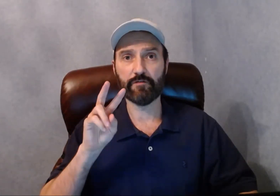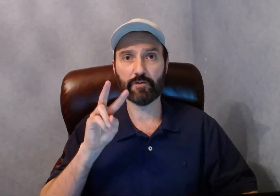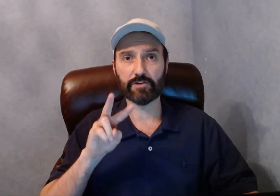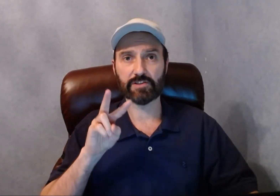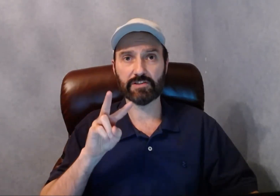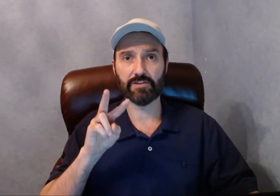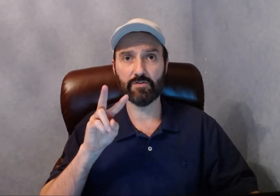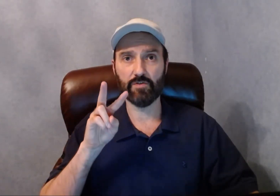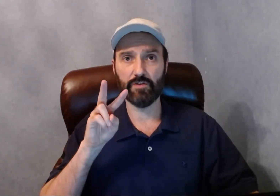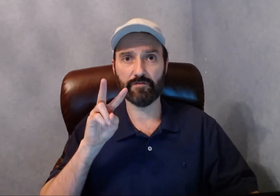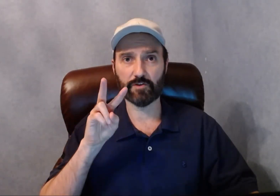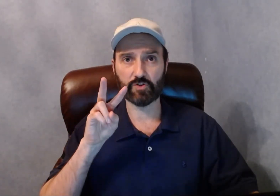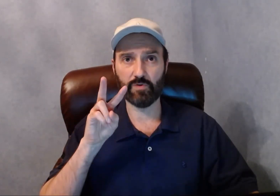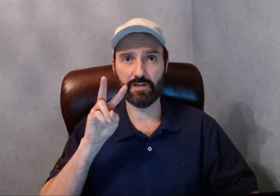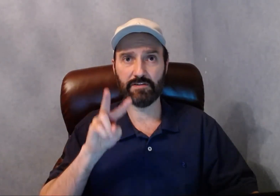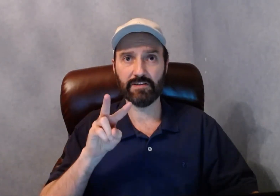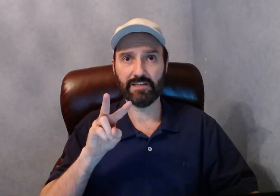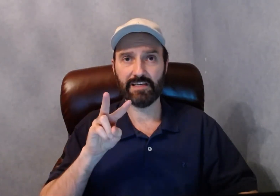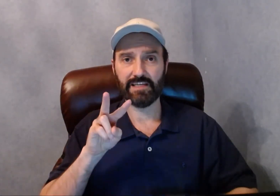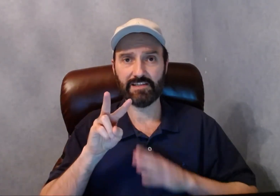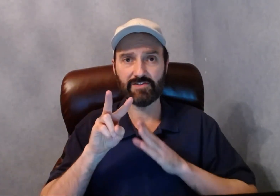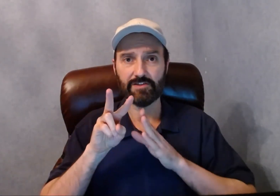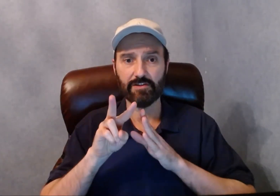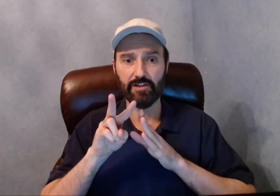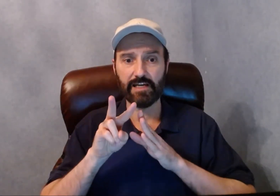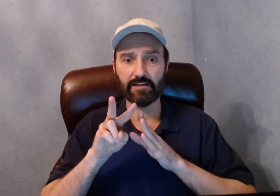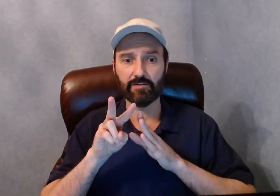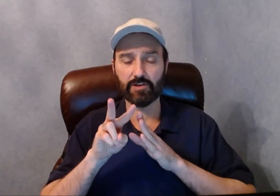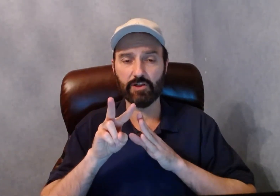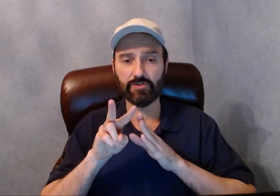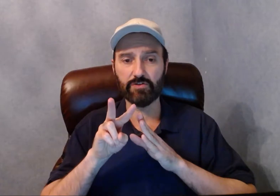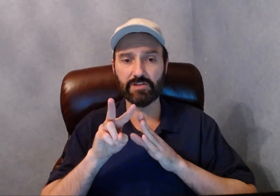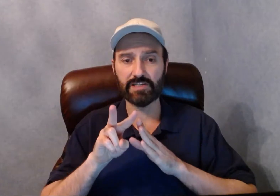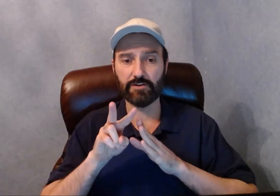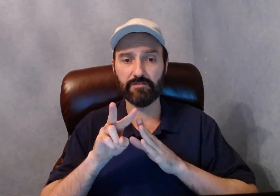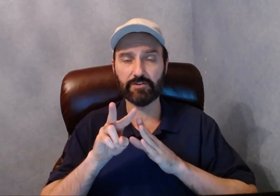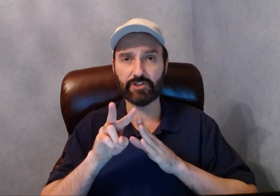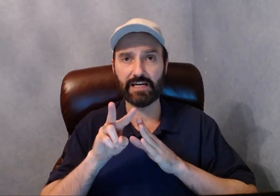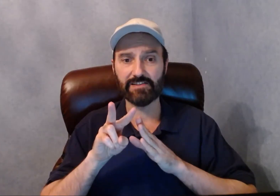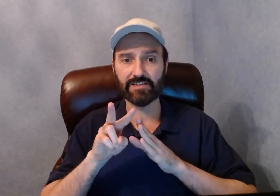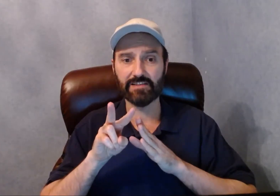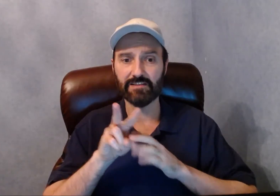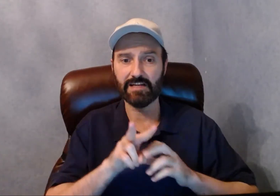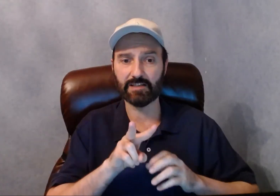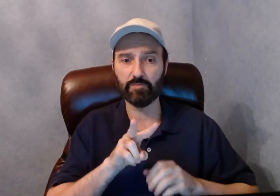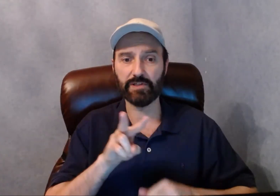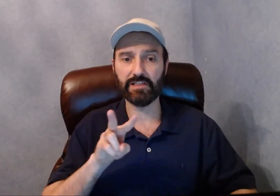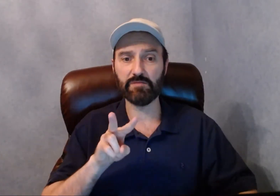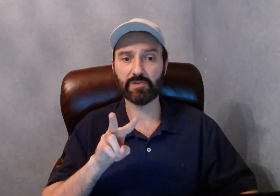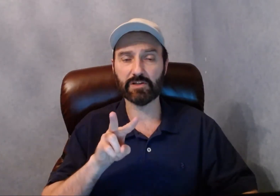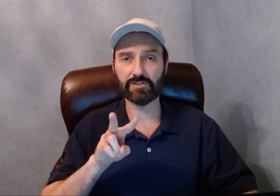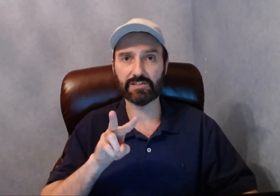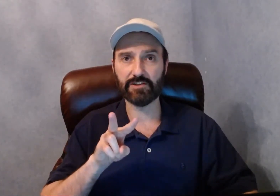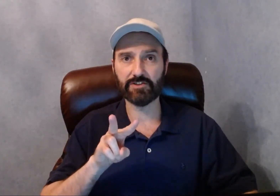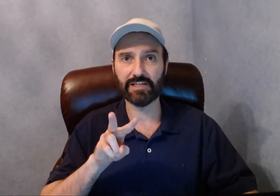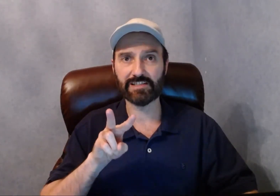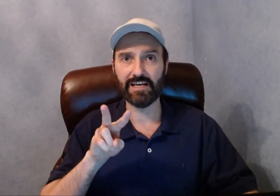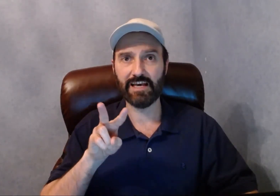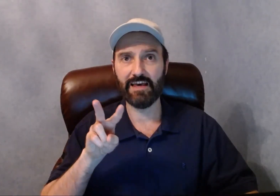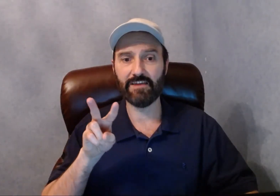first one is like close to the center of your chest, not completely, but close to the center of your chest, and then you